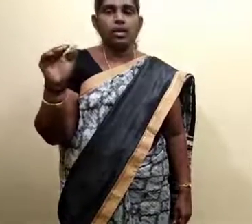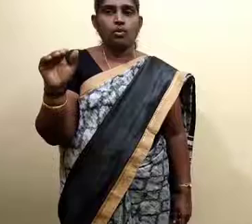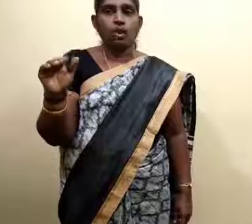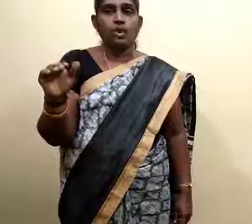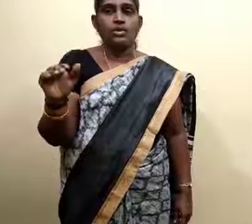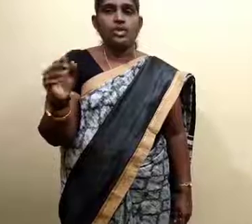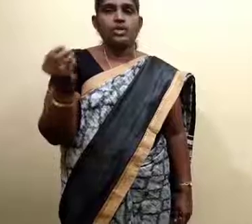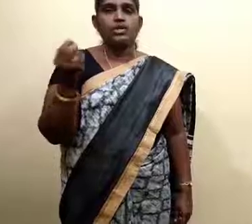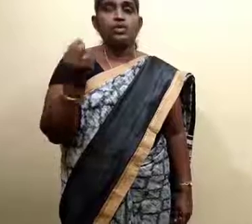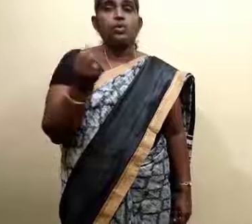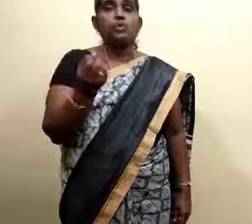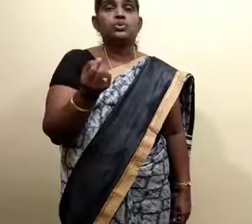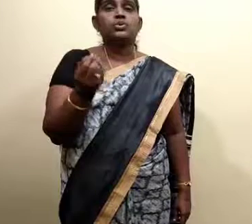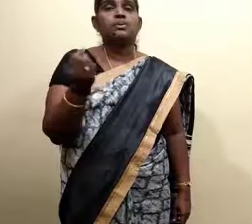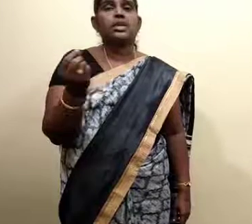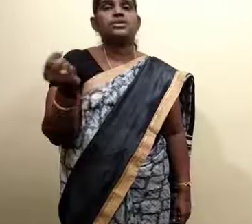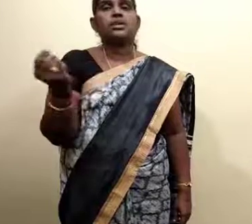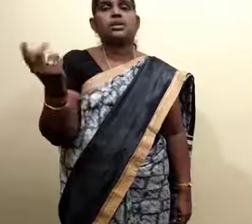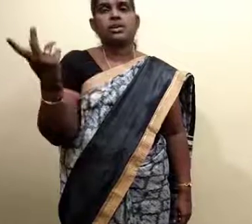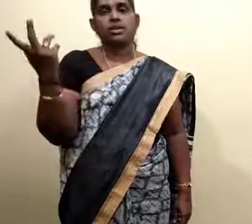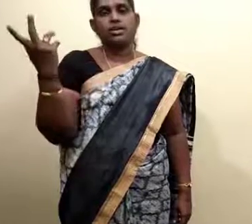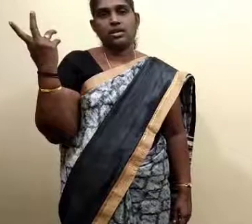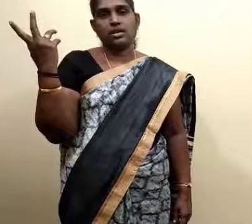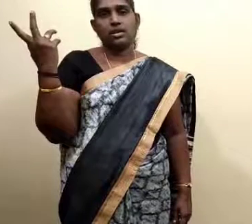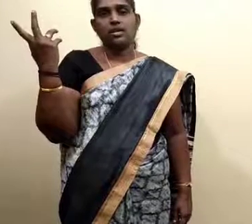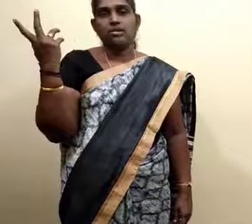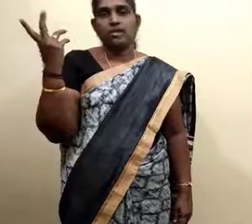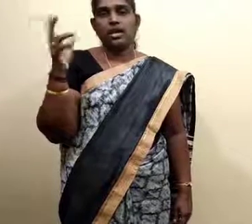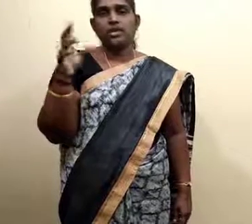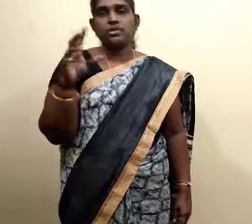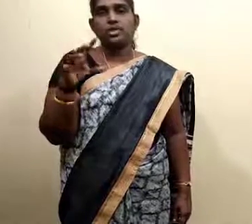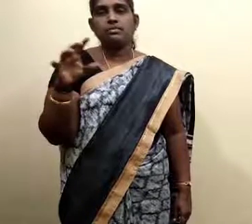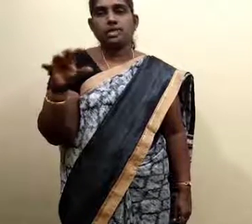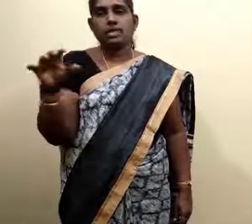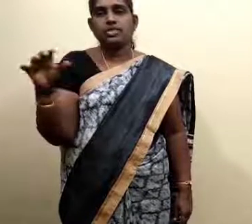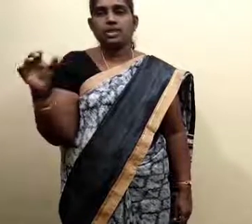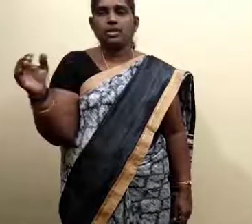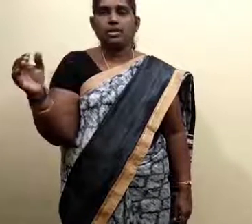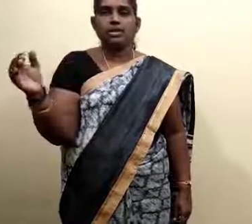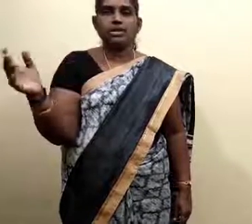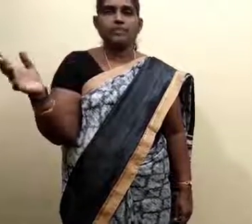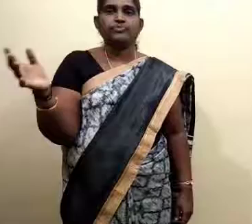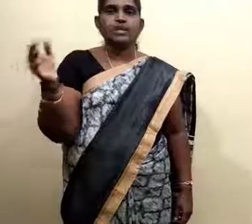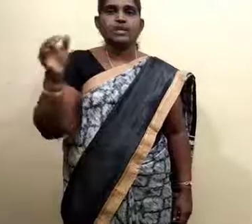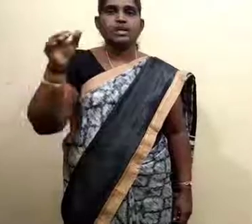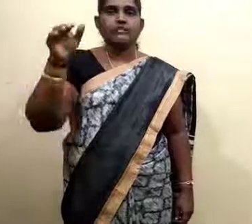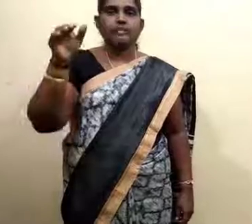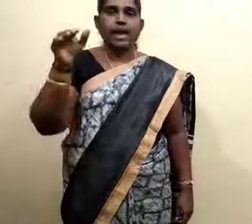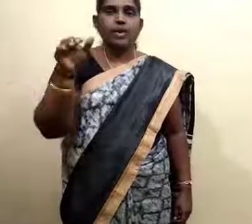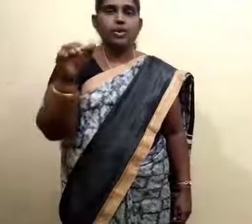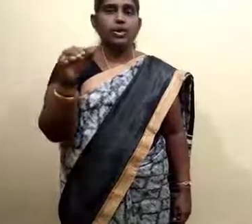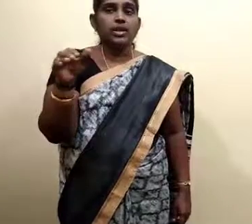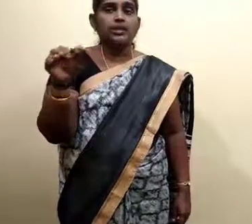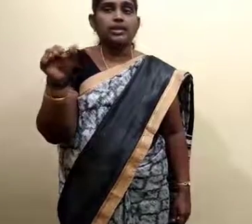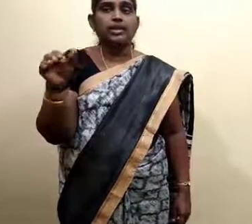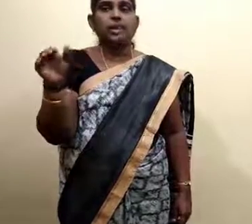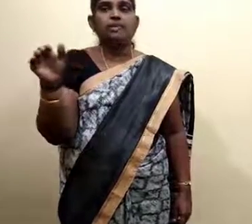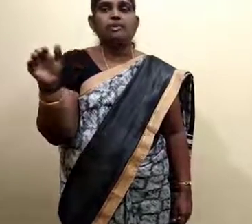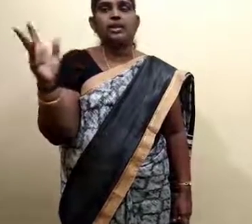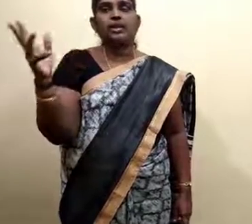Napoleonic Wars used British technology. Okay, used British technology. There's a Francois de